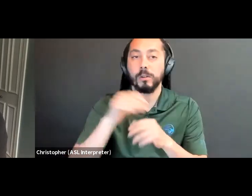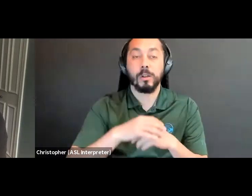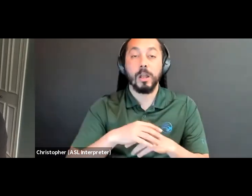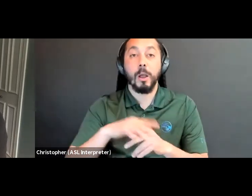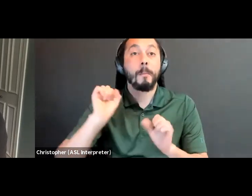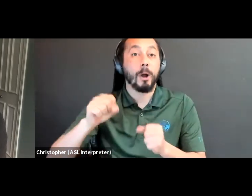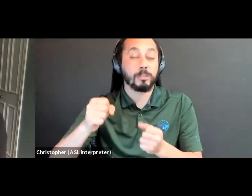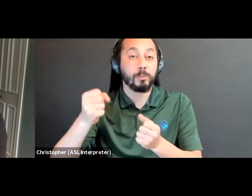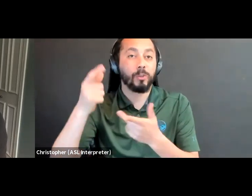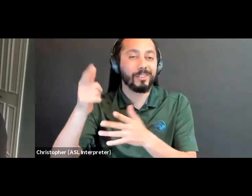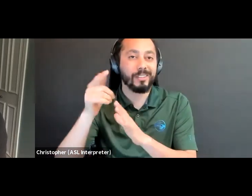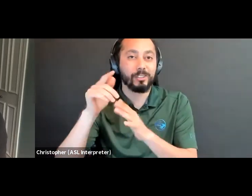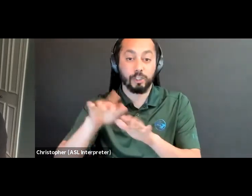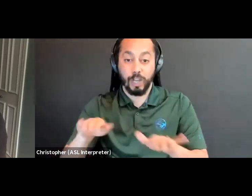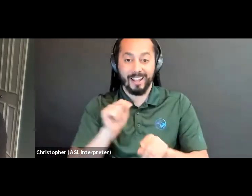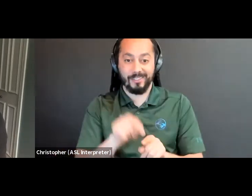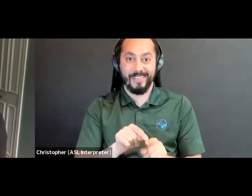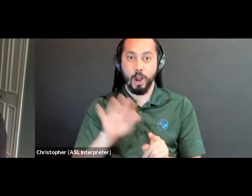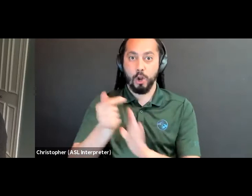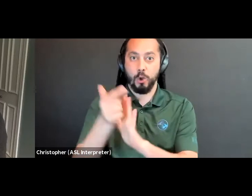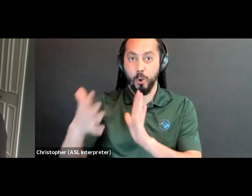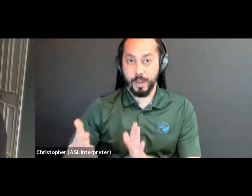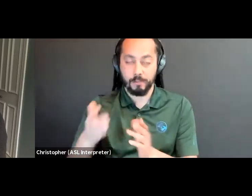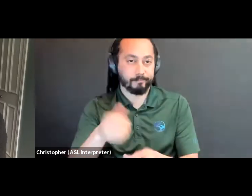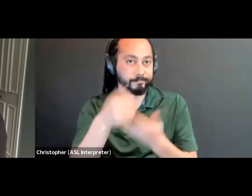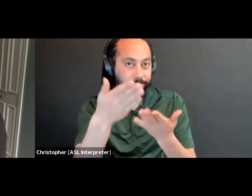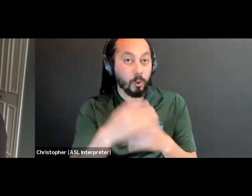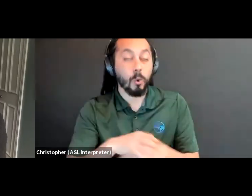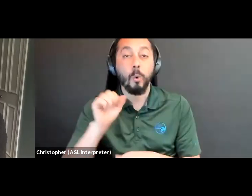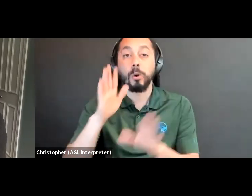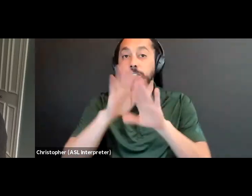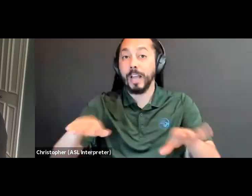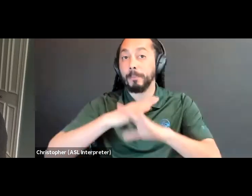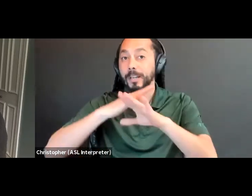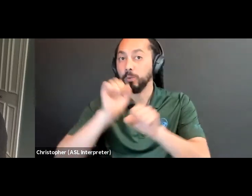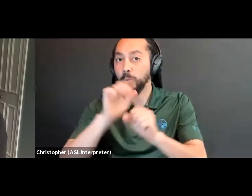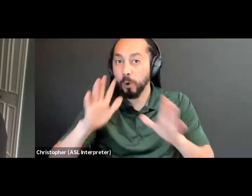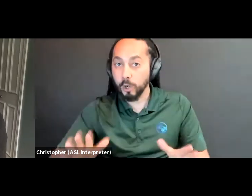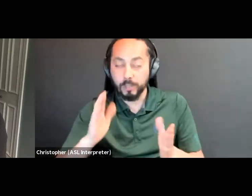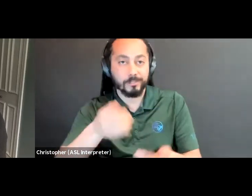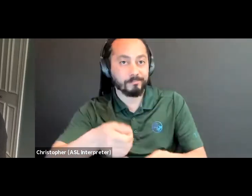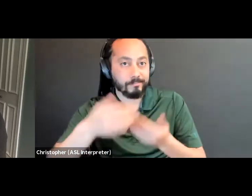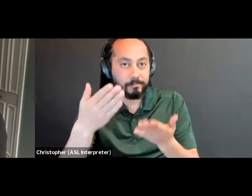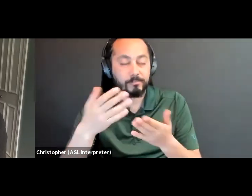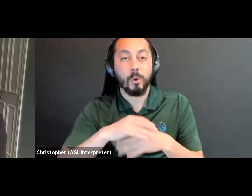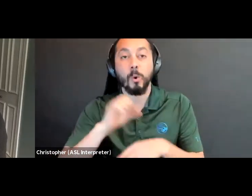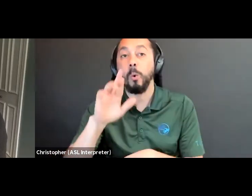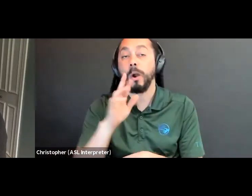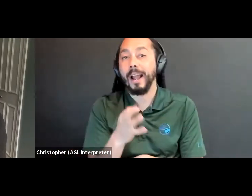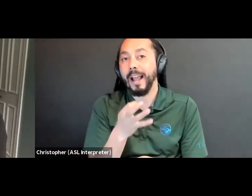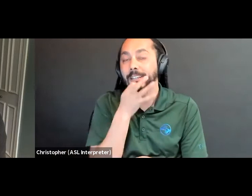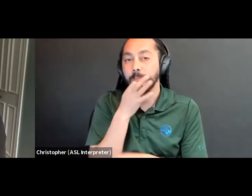some cases, it was also raised by child protection workers or by experts conducting